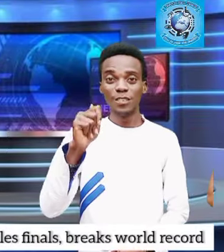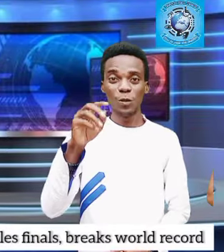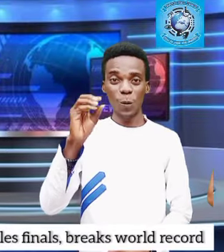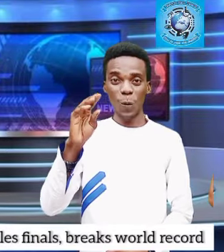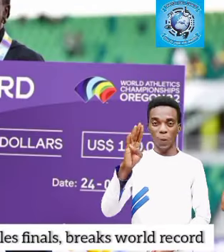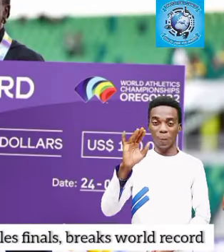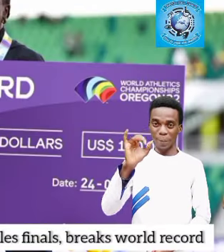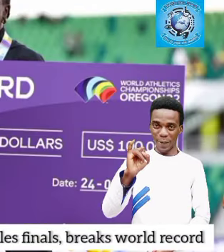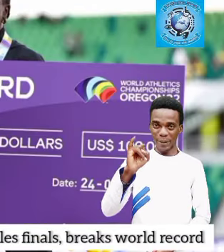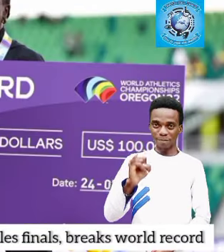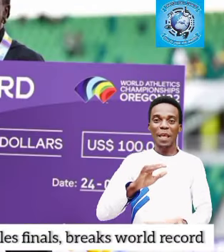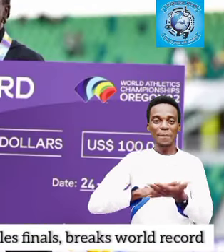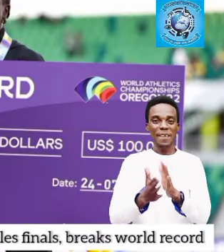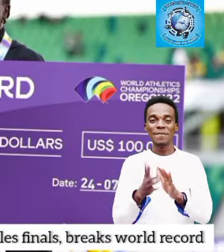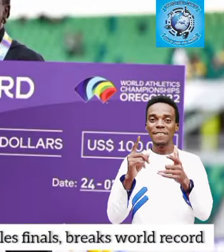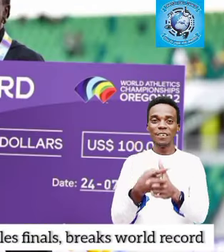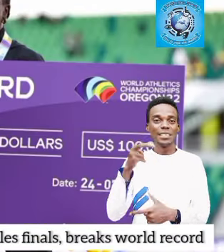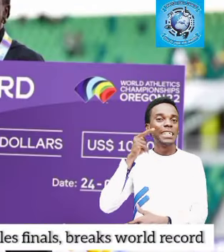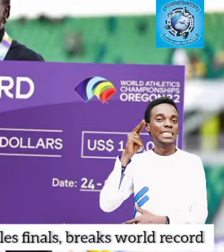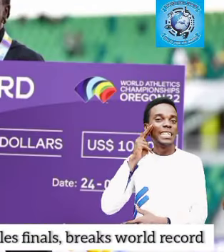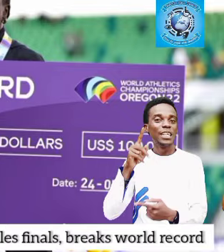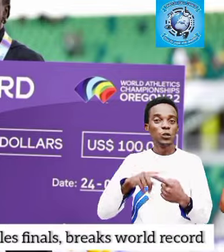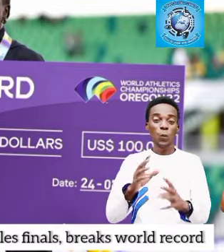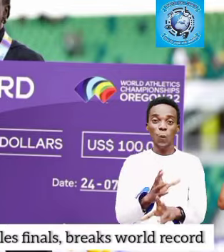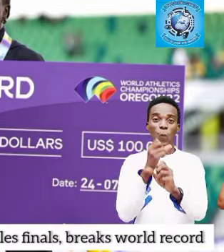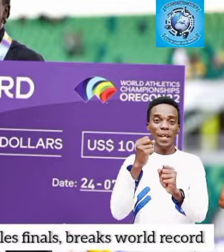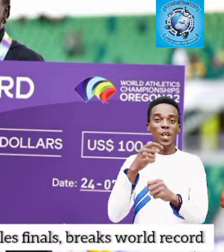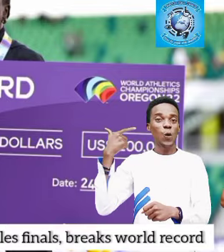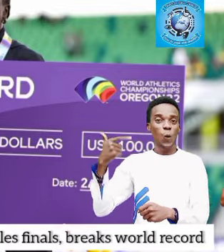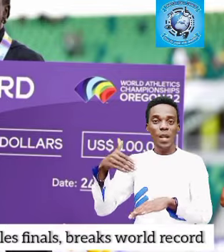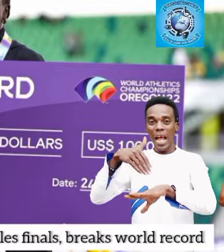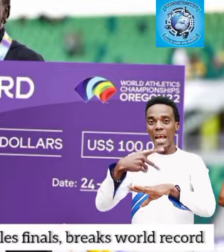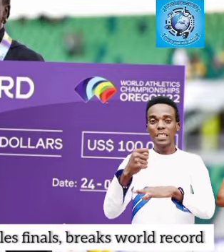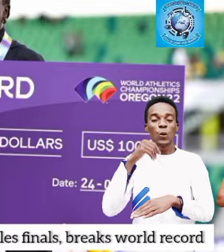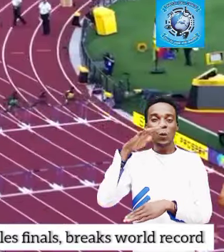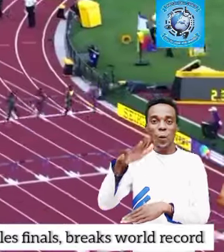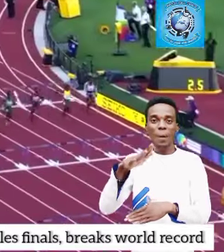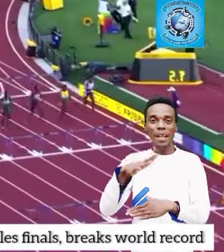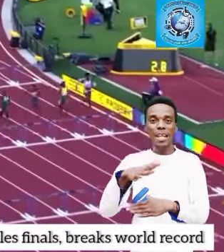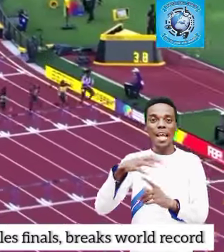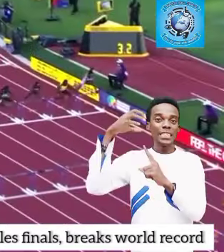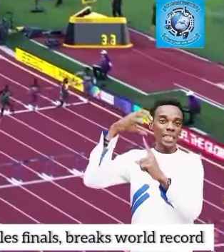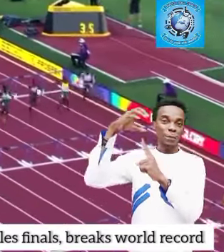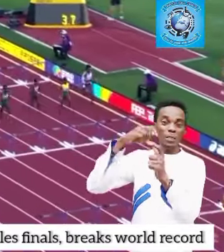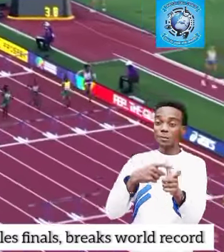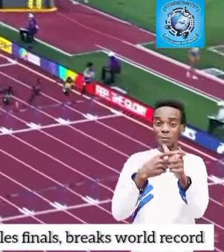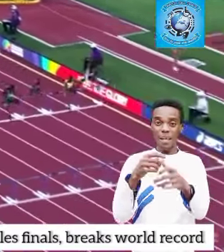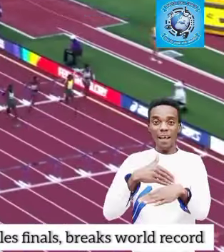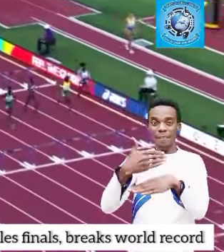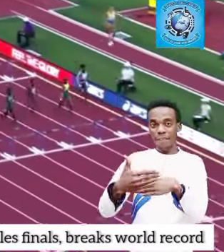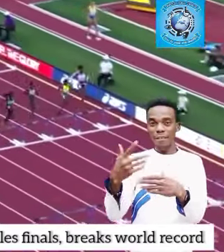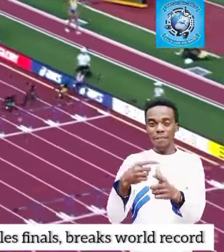Tobi Amusan became the first Nigerian ever to win gold at the World Athletics Championship after racing to a stunning